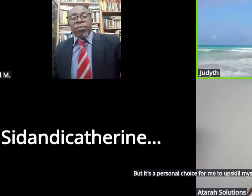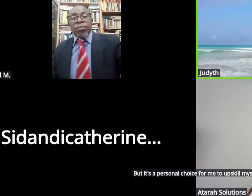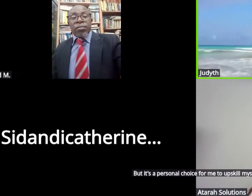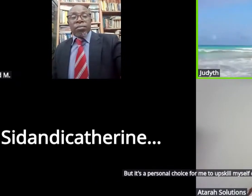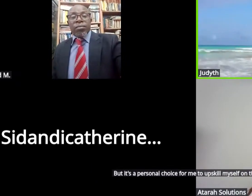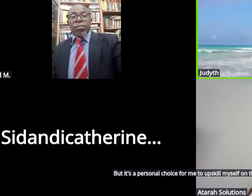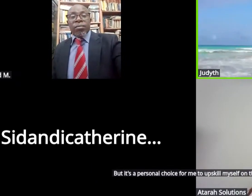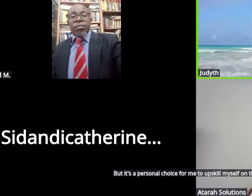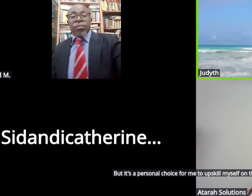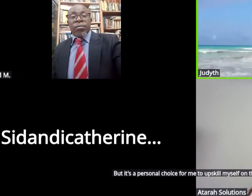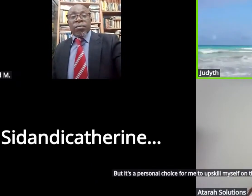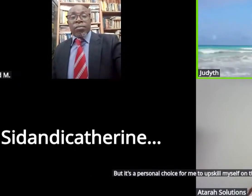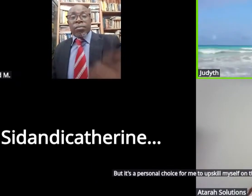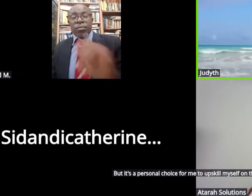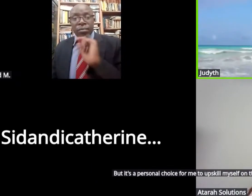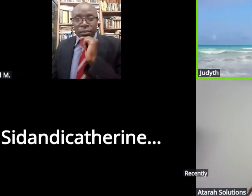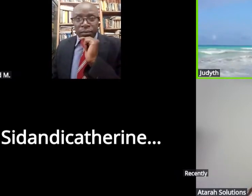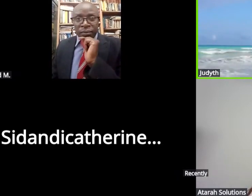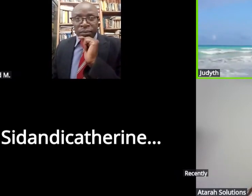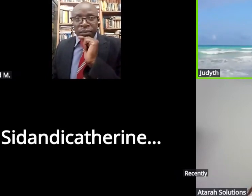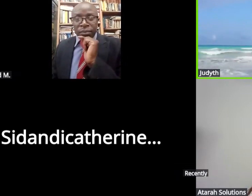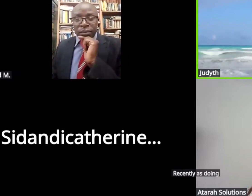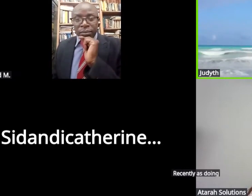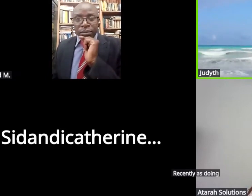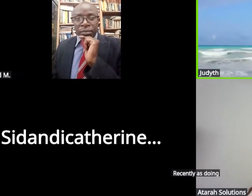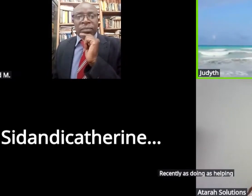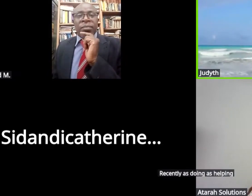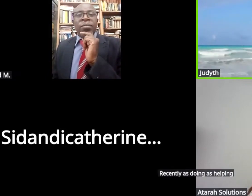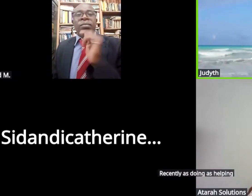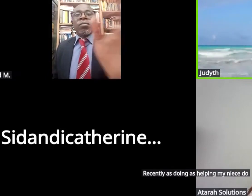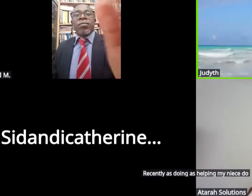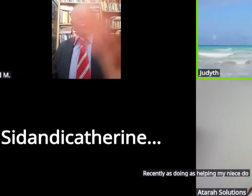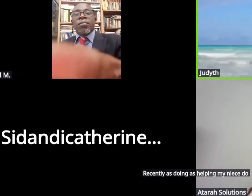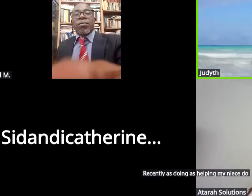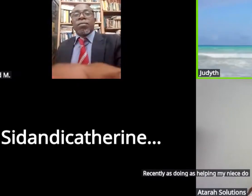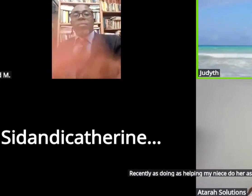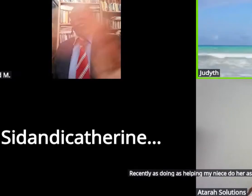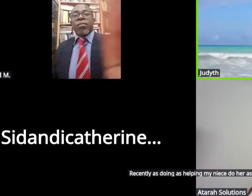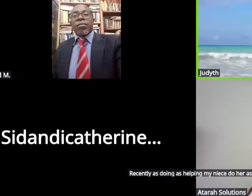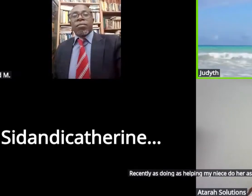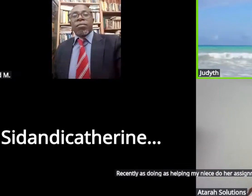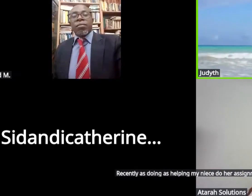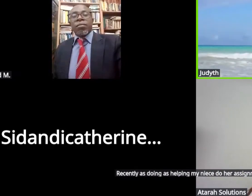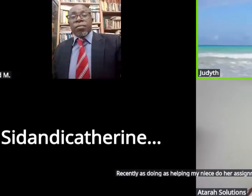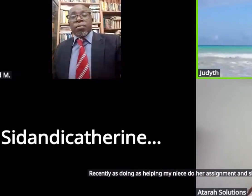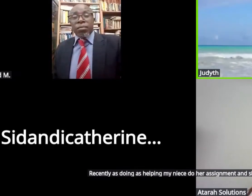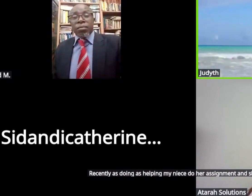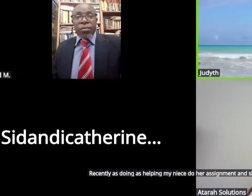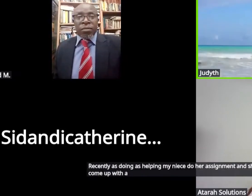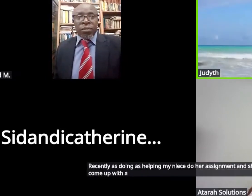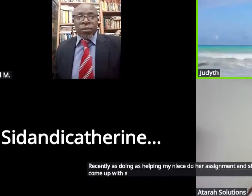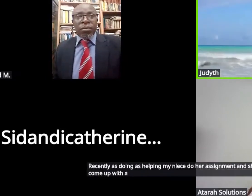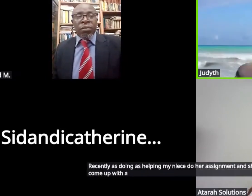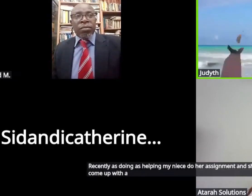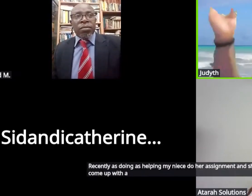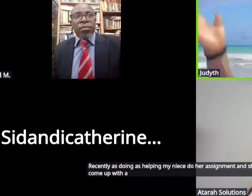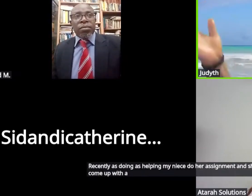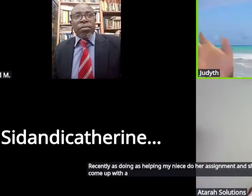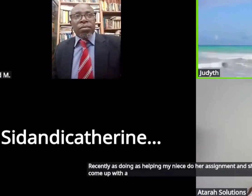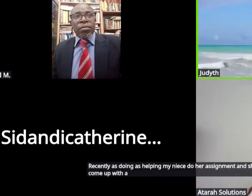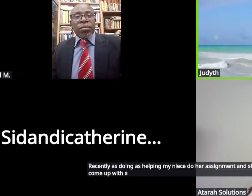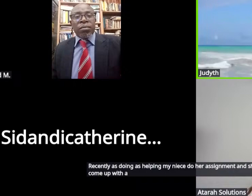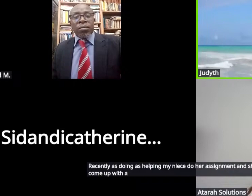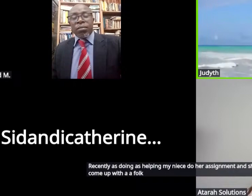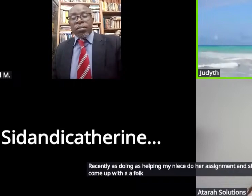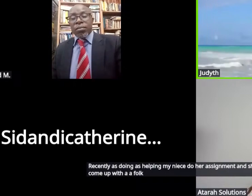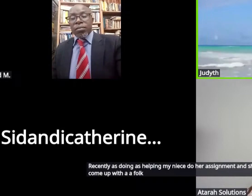tool. Recently, I was helping my niece do her assignment, and she was supposed to come up with a folk tale